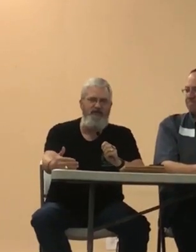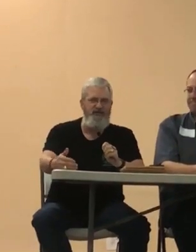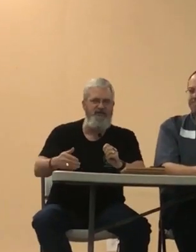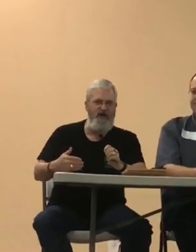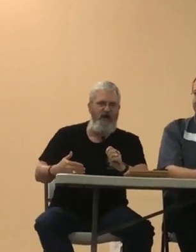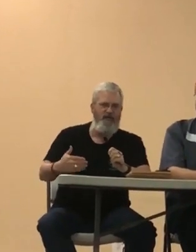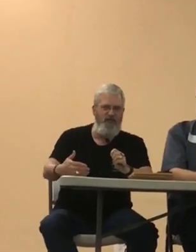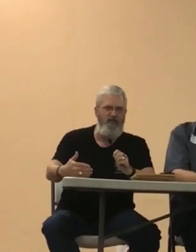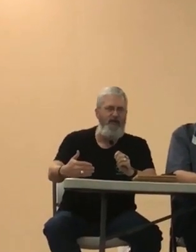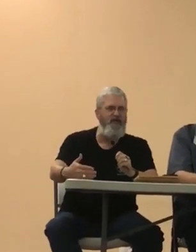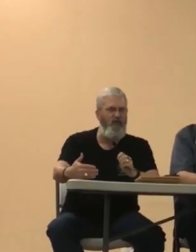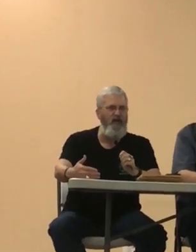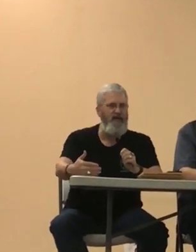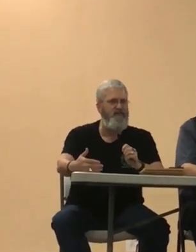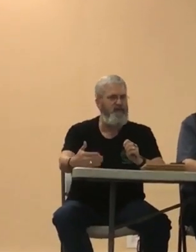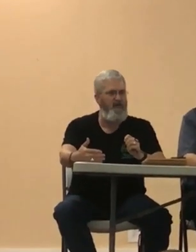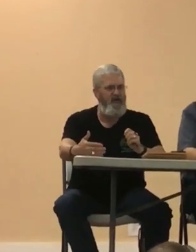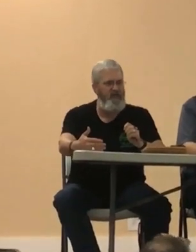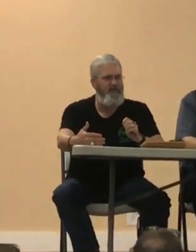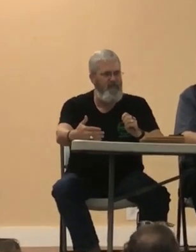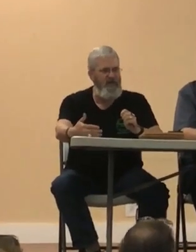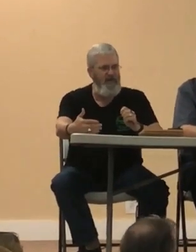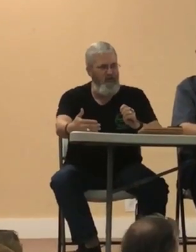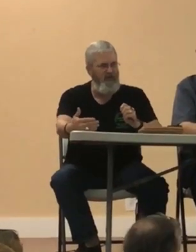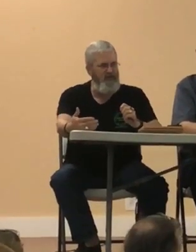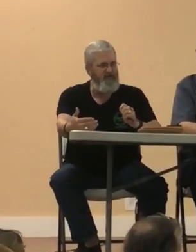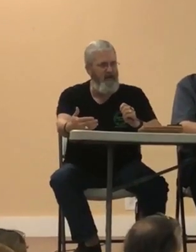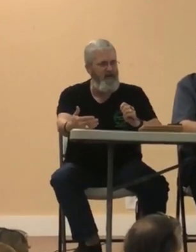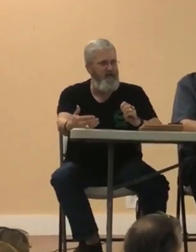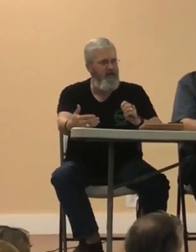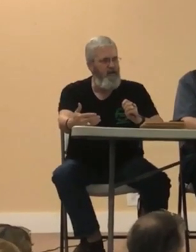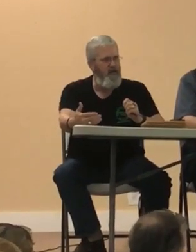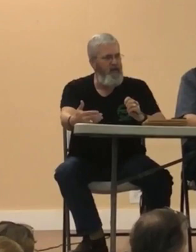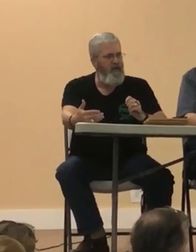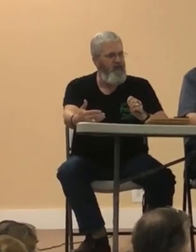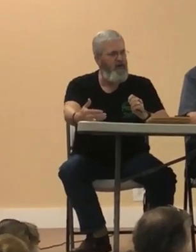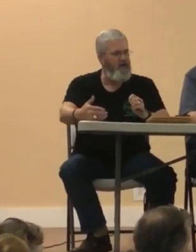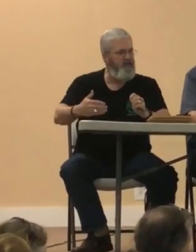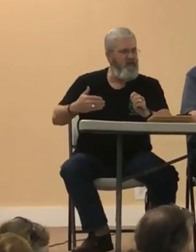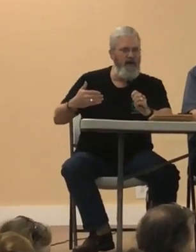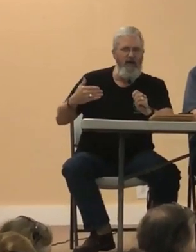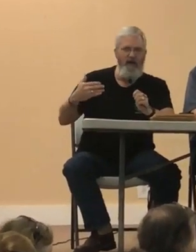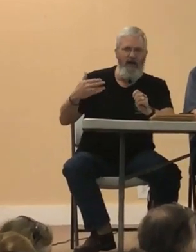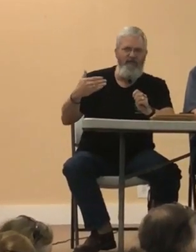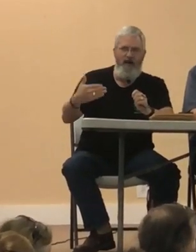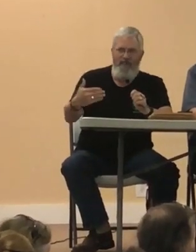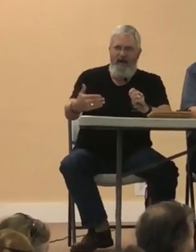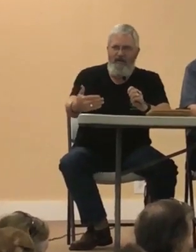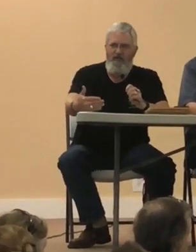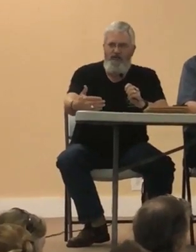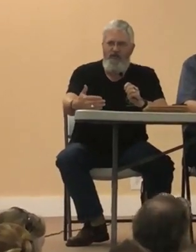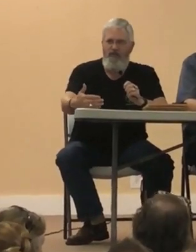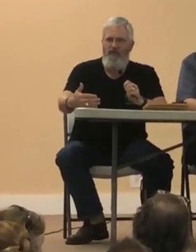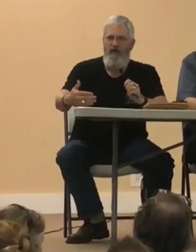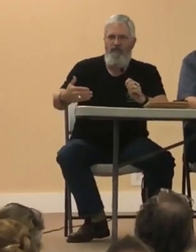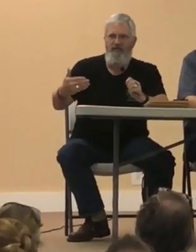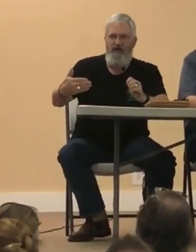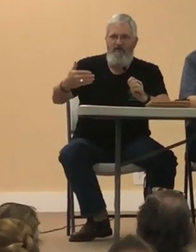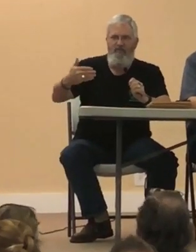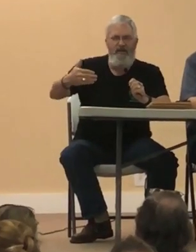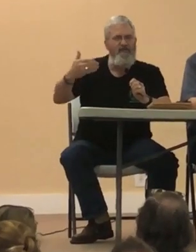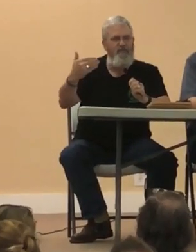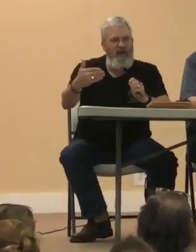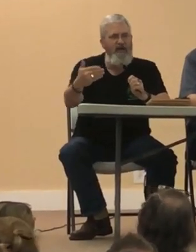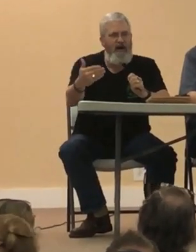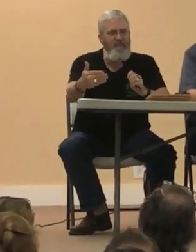true. It's just not true in the way that so many people mean it when they say it. Because, I've got bad news for you. A